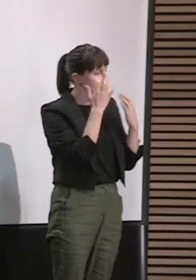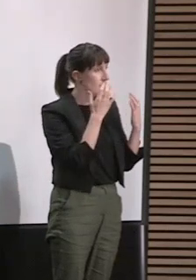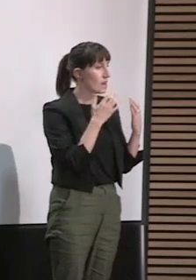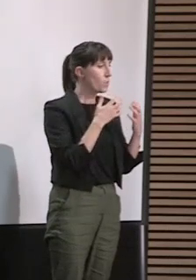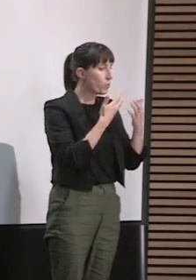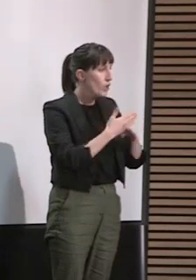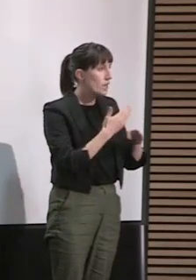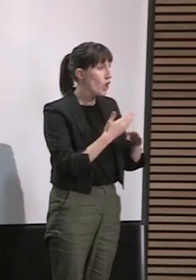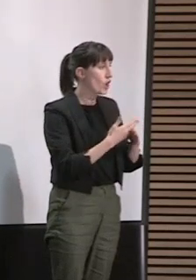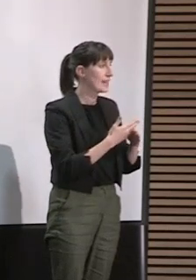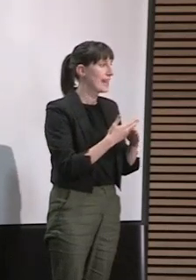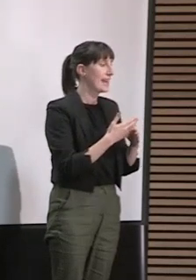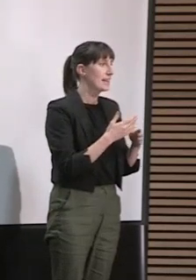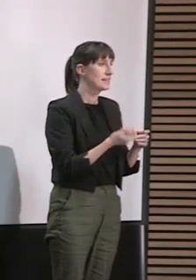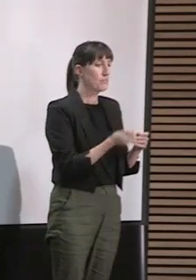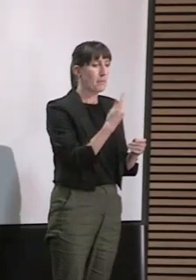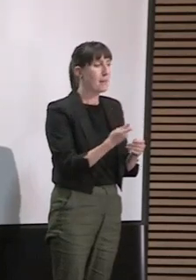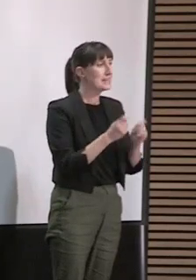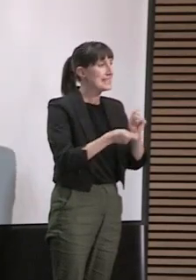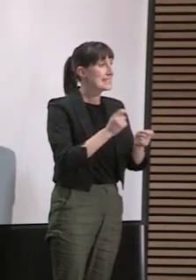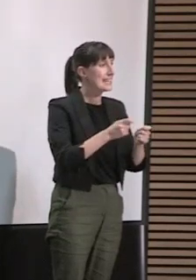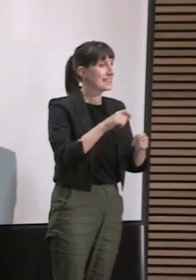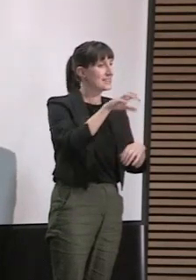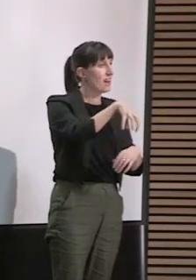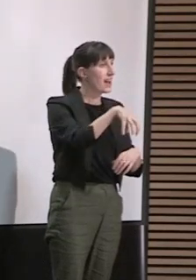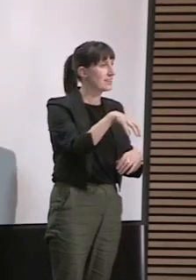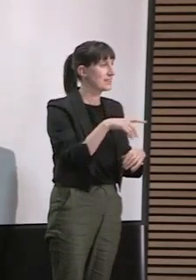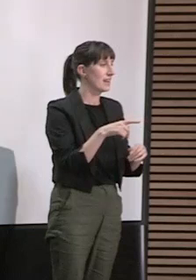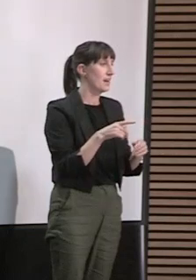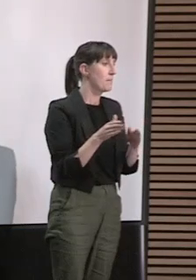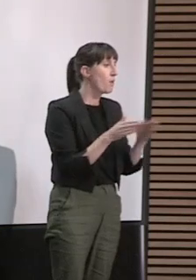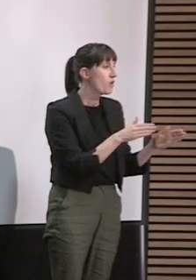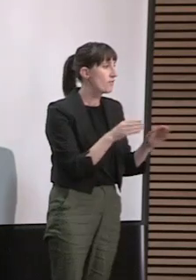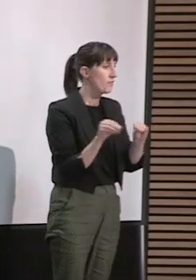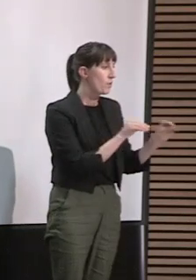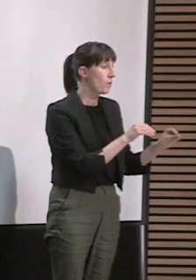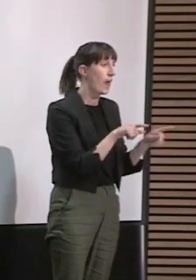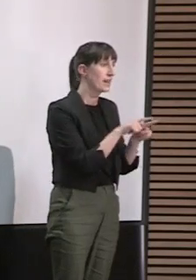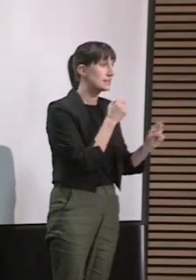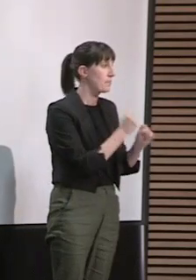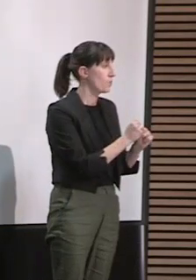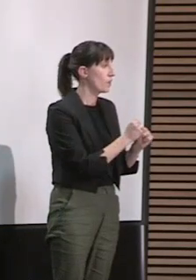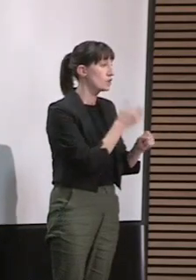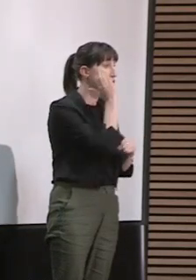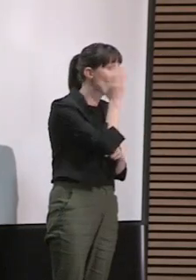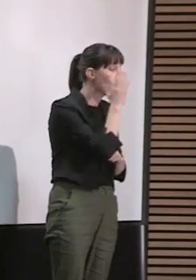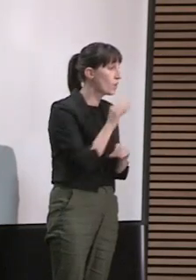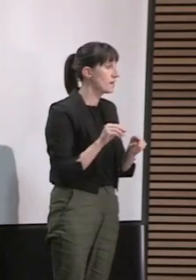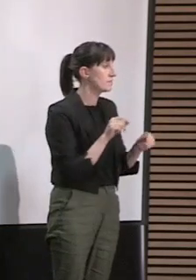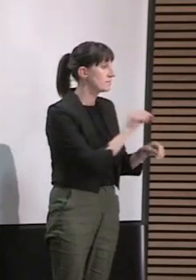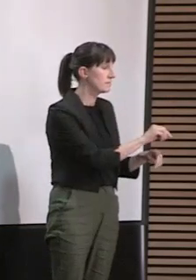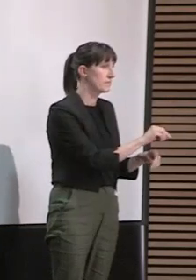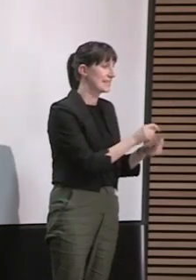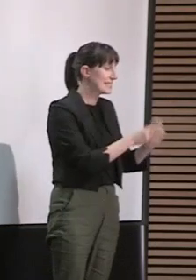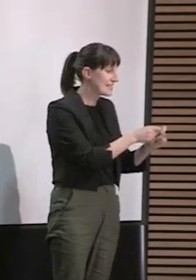units being deployed to strategic locations, including identified schools and churches to target key populations. This will